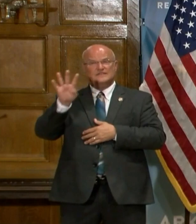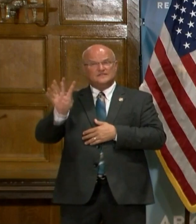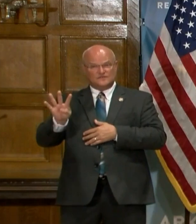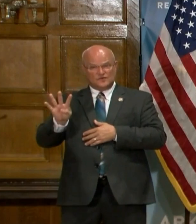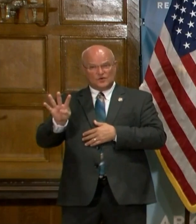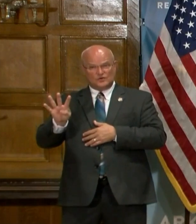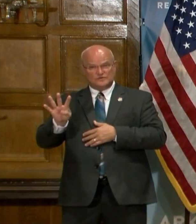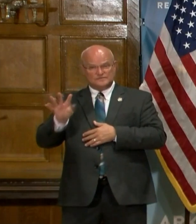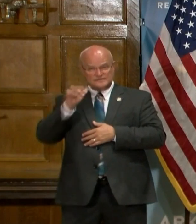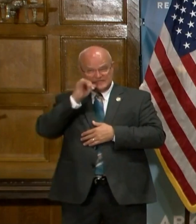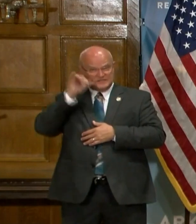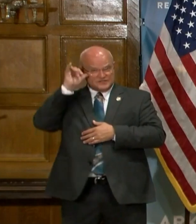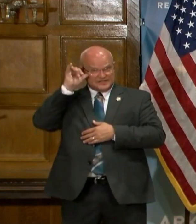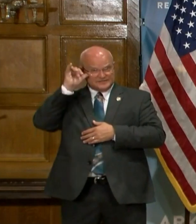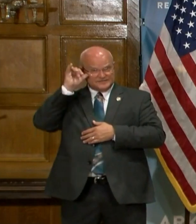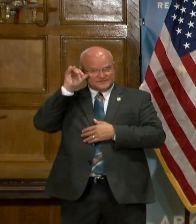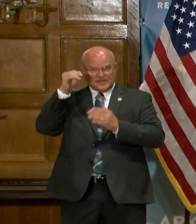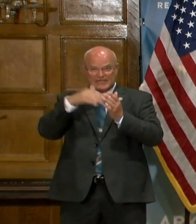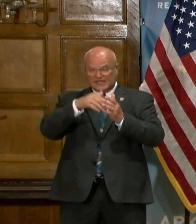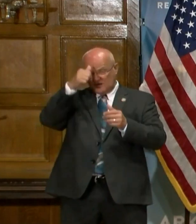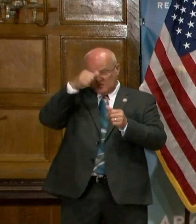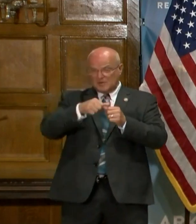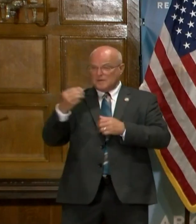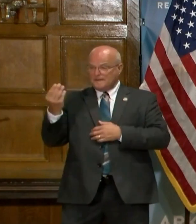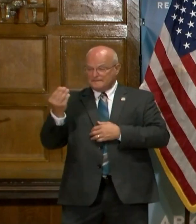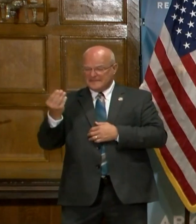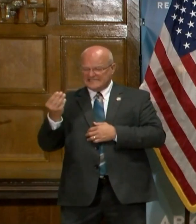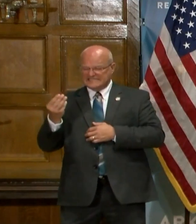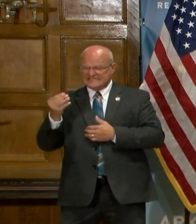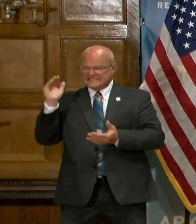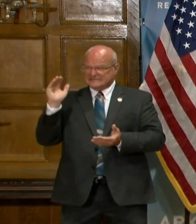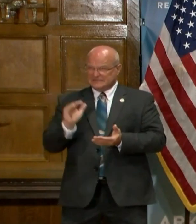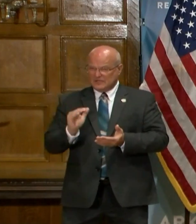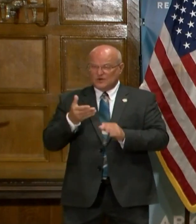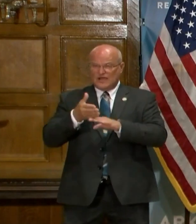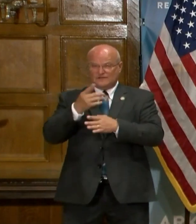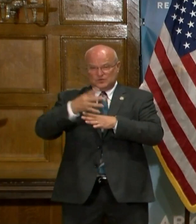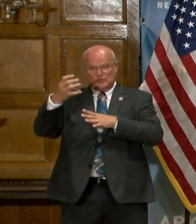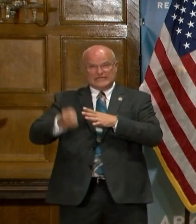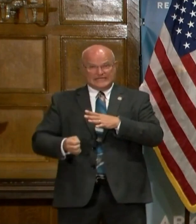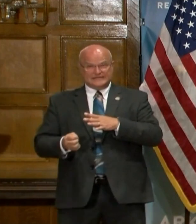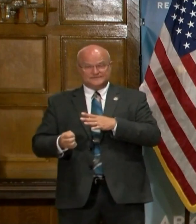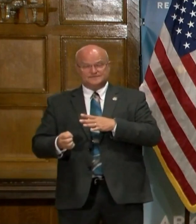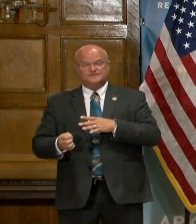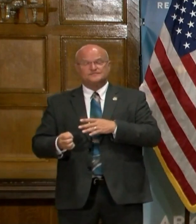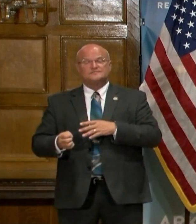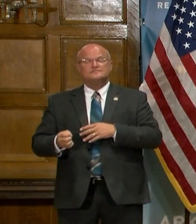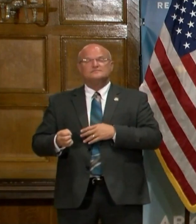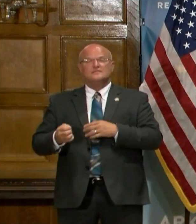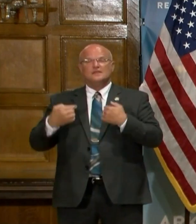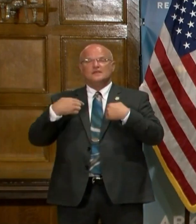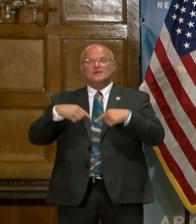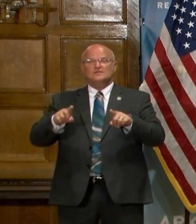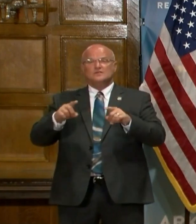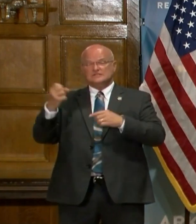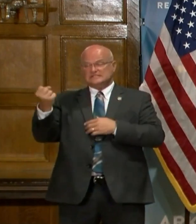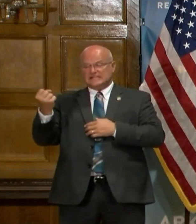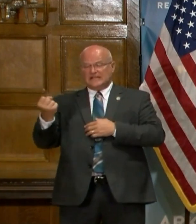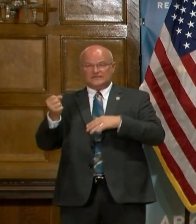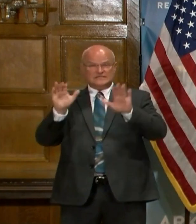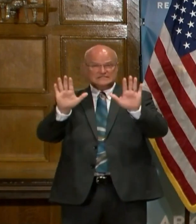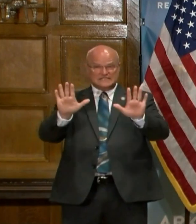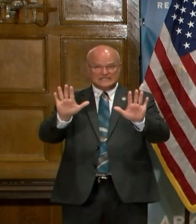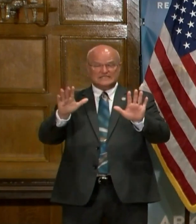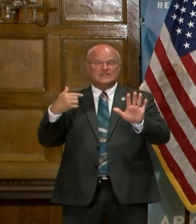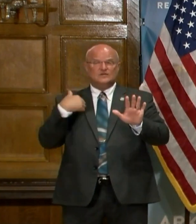5,254 yesterday. Again, remember, Mondays tend to be a little lower after a weekend. On Saturday and